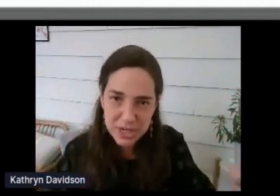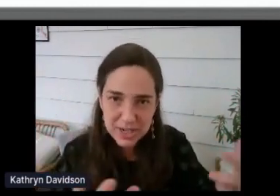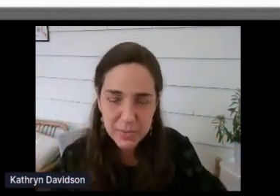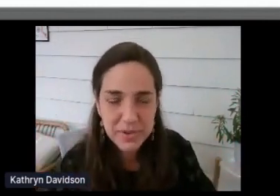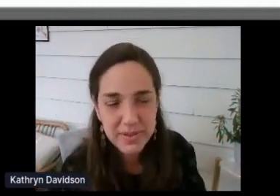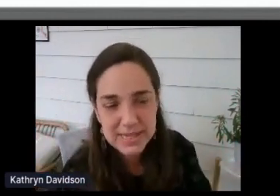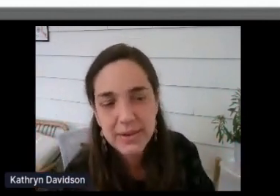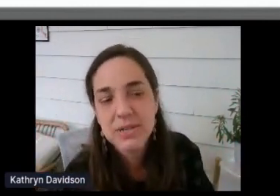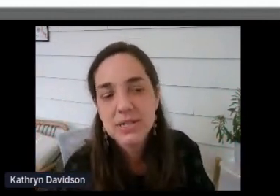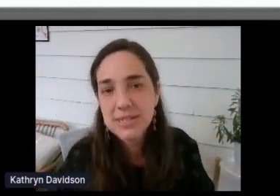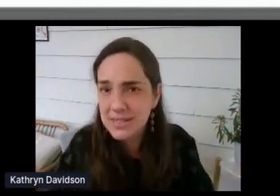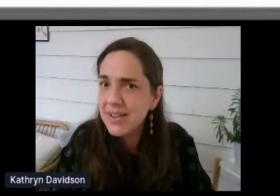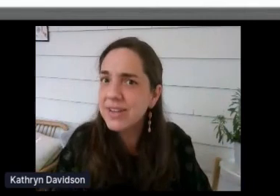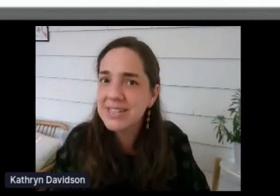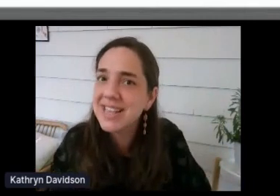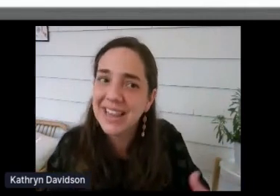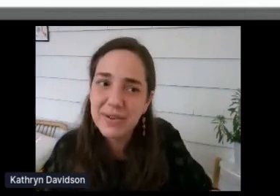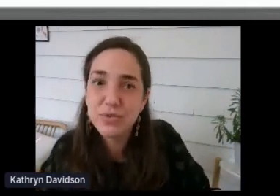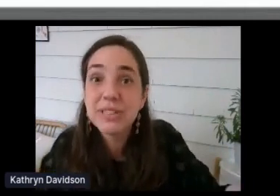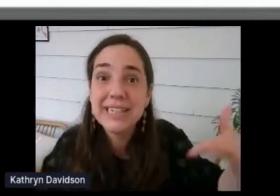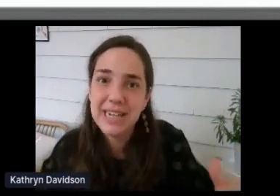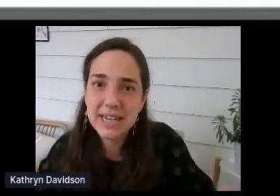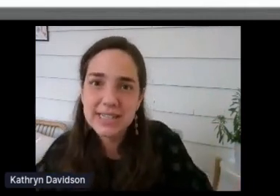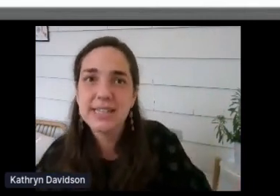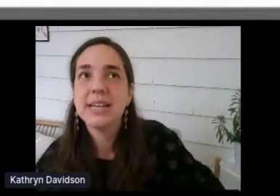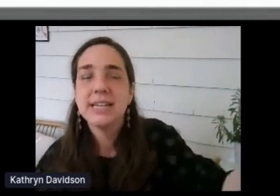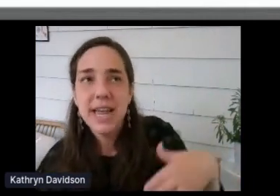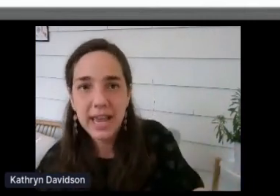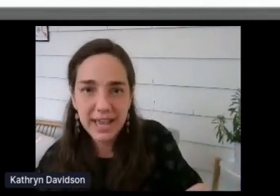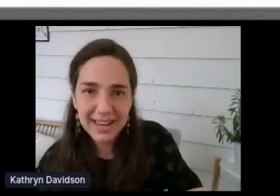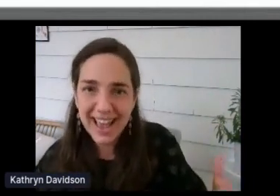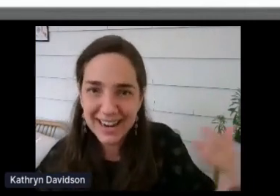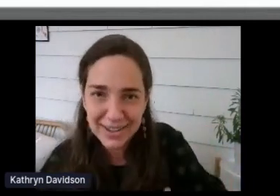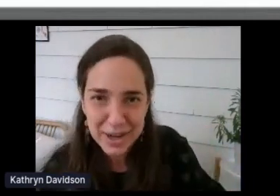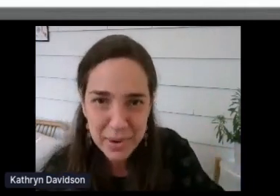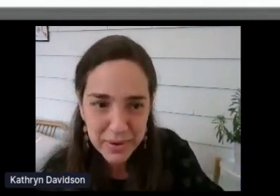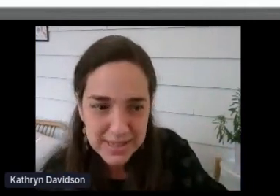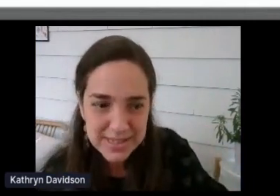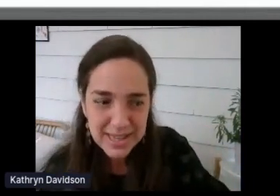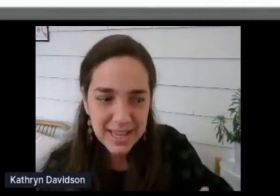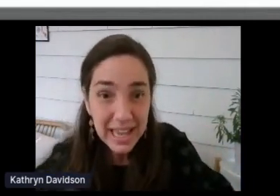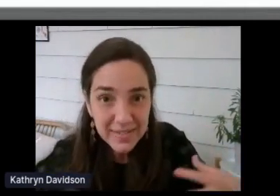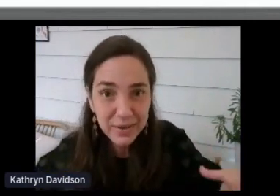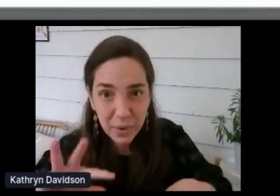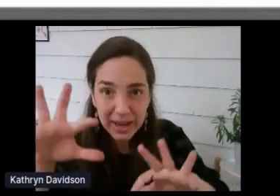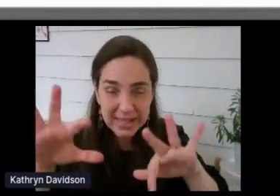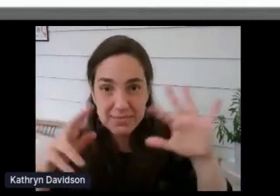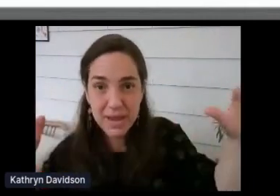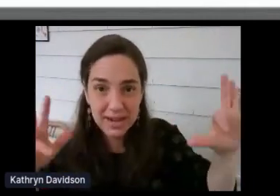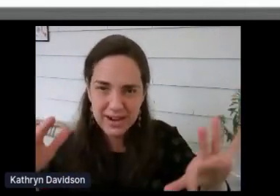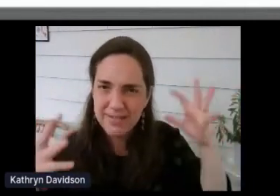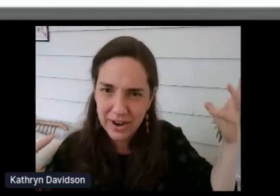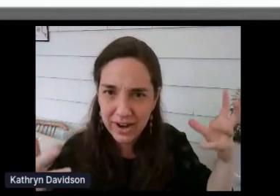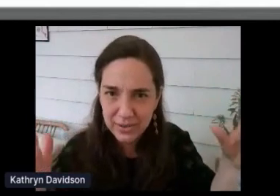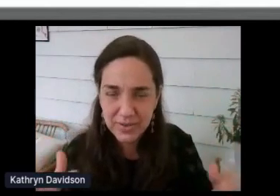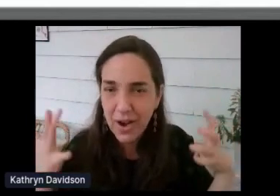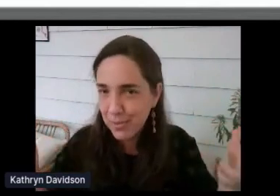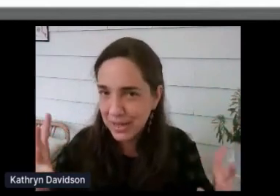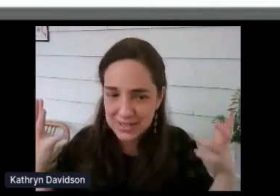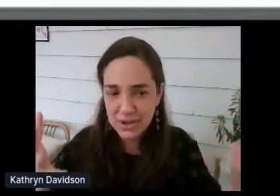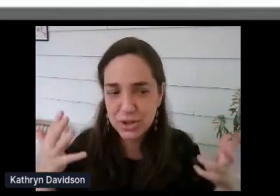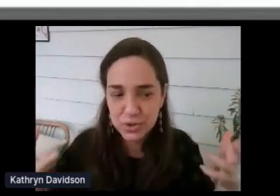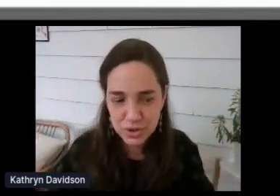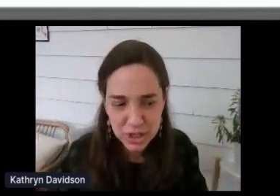your expression in both of these languages, it's evidence that language really does take in analog components, even when it's embedded in a very